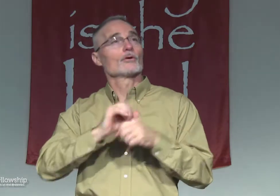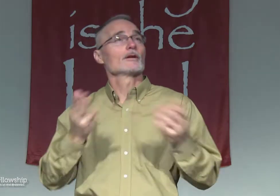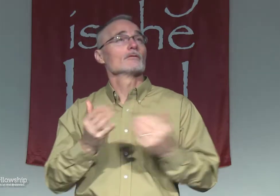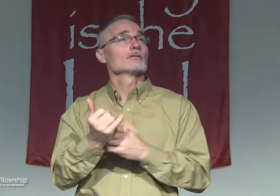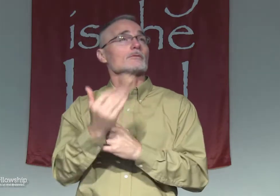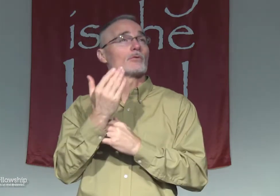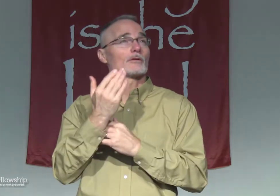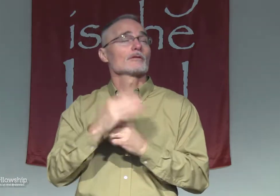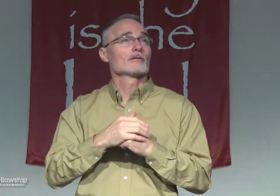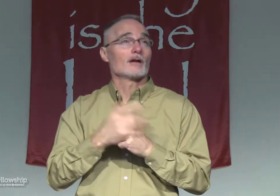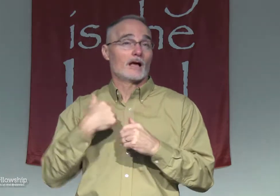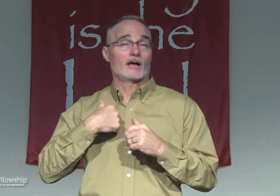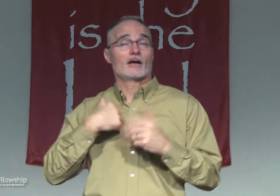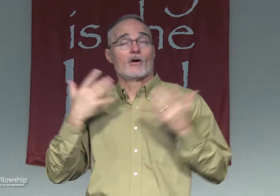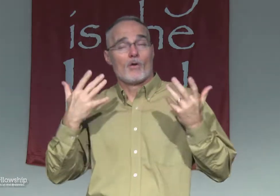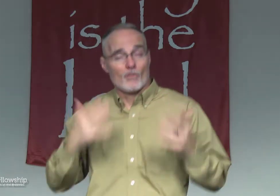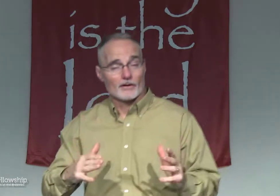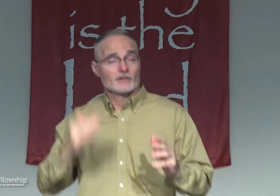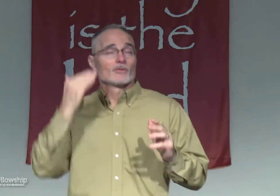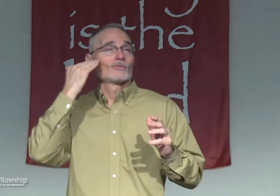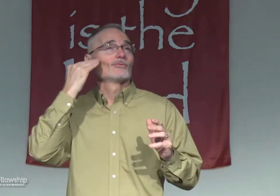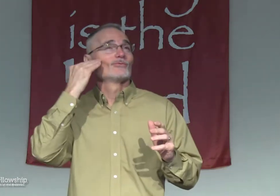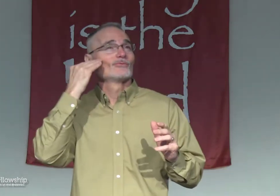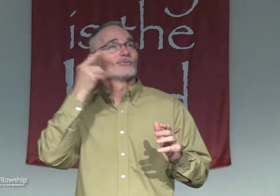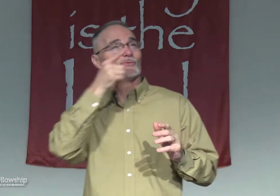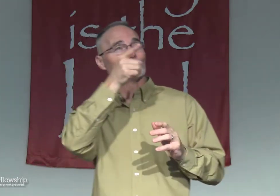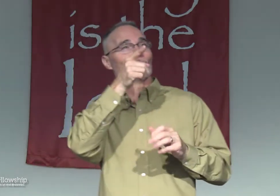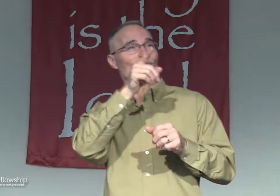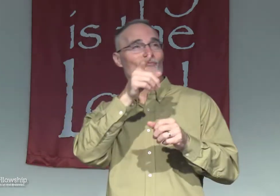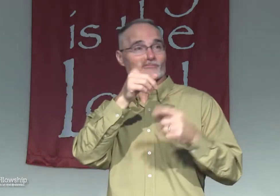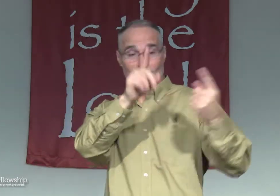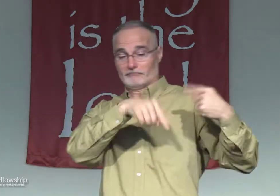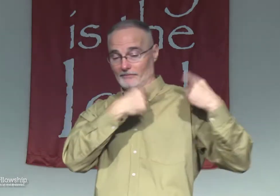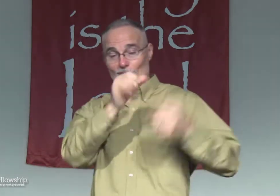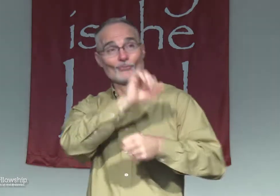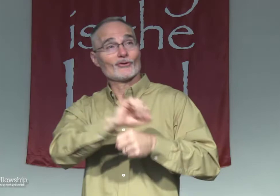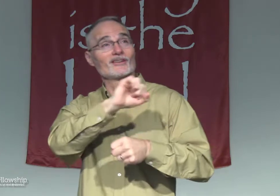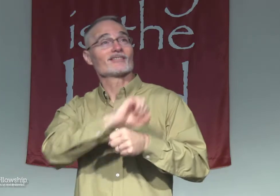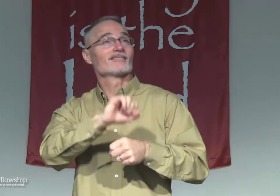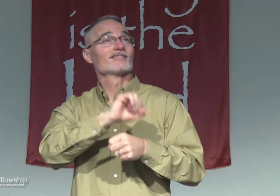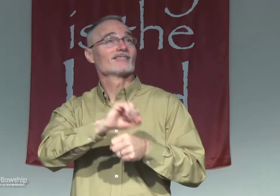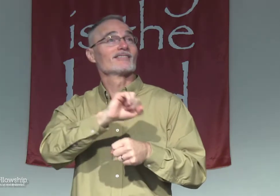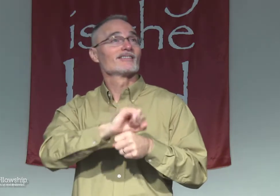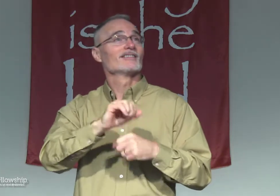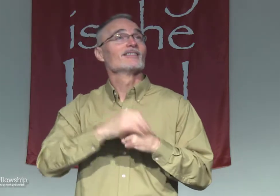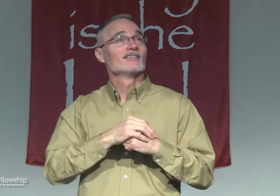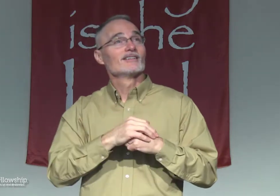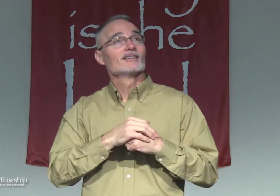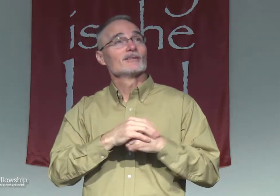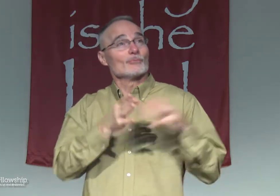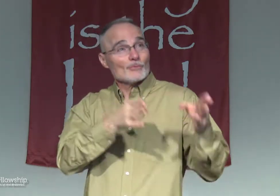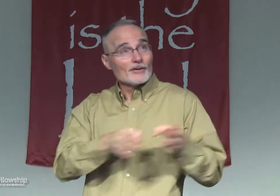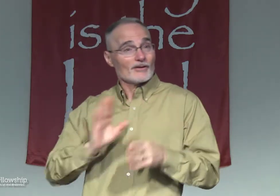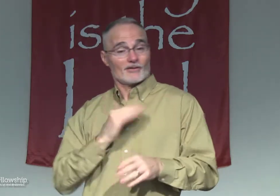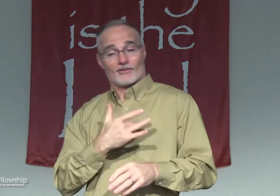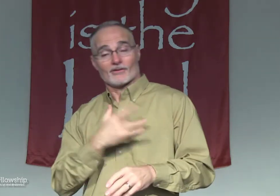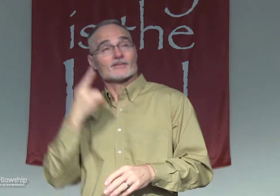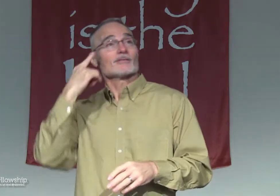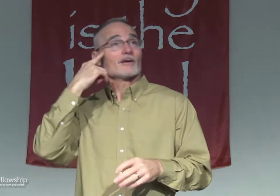Thank you, Jesus, for working here this morning. I already know you have been working. You've